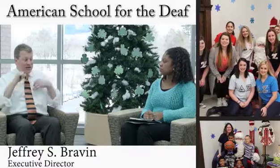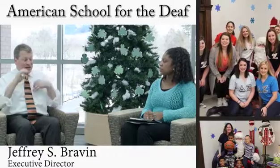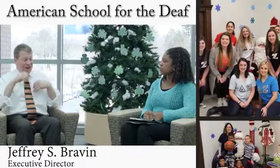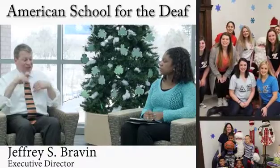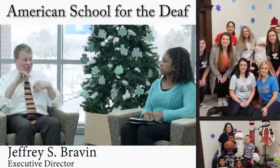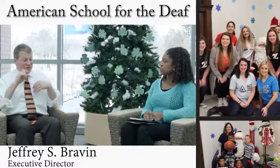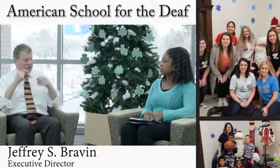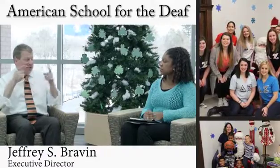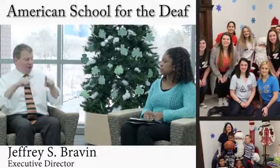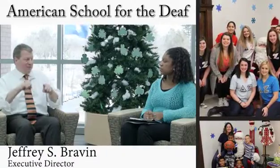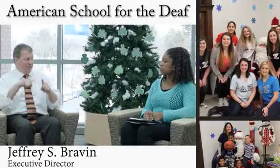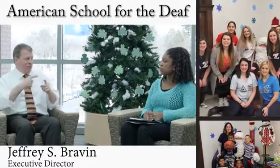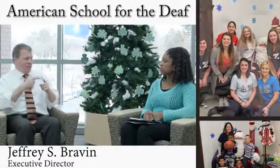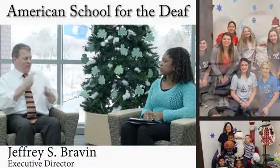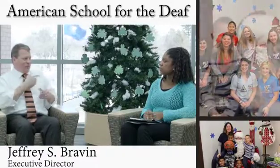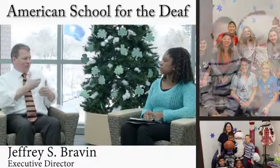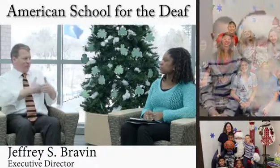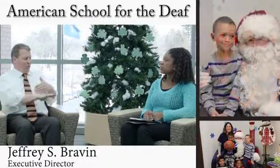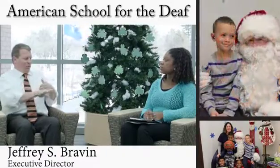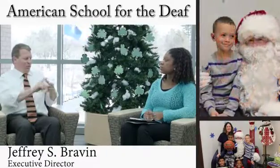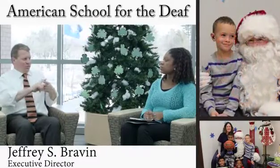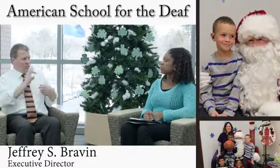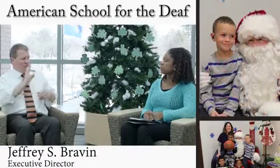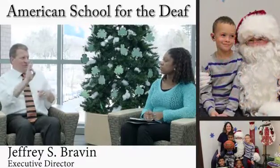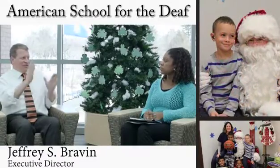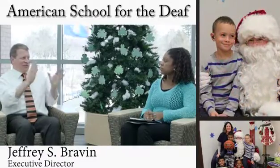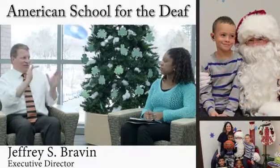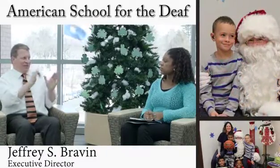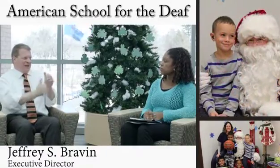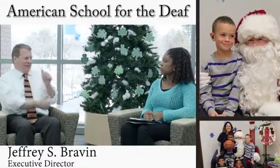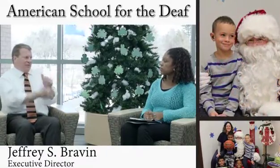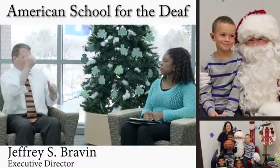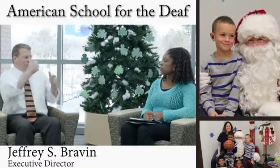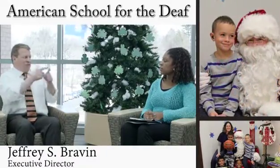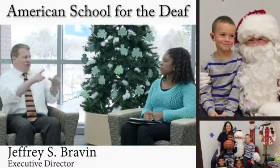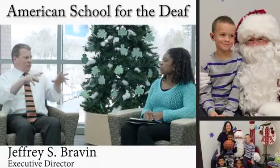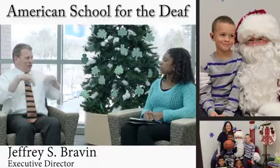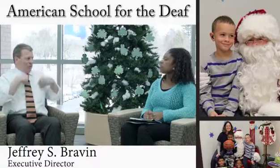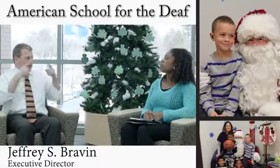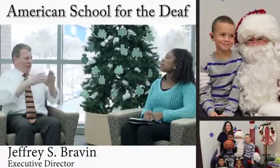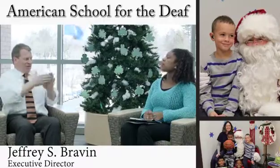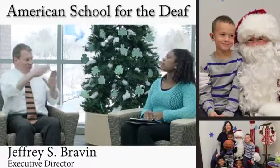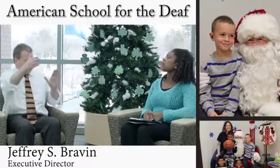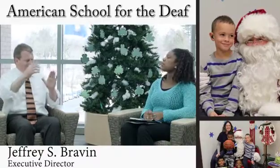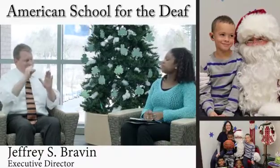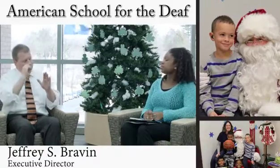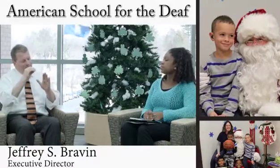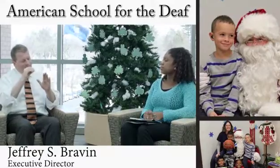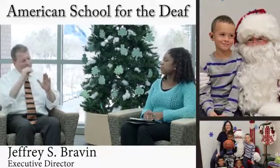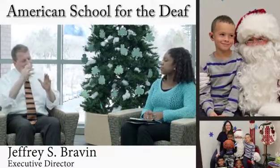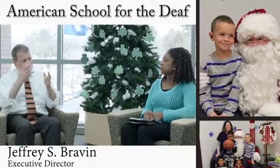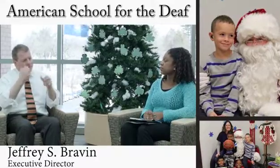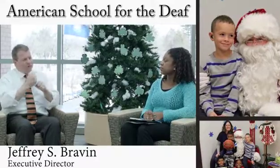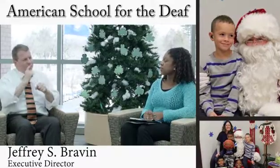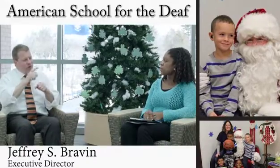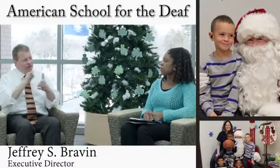because language acquisition happens from birth to age 7. That's the most critical period for language acquisition.